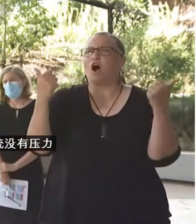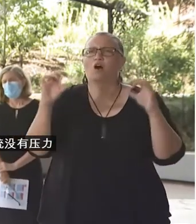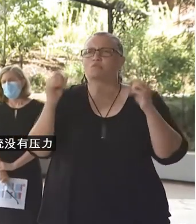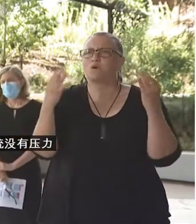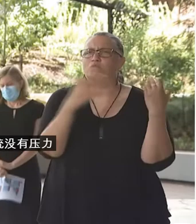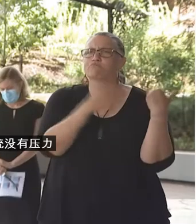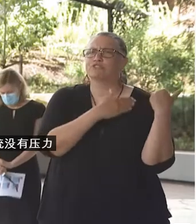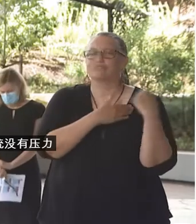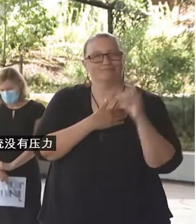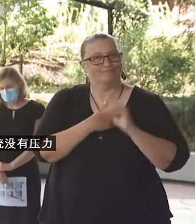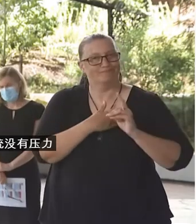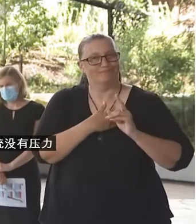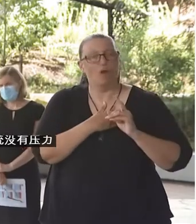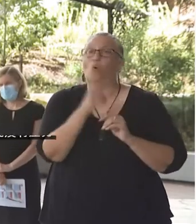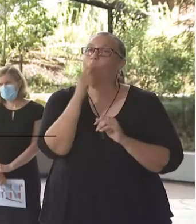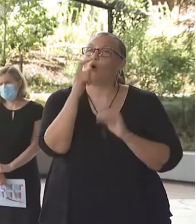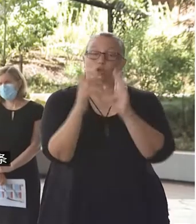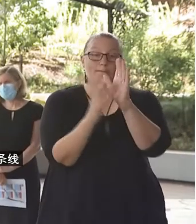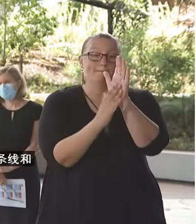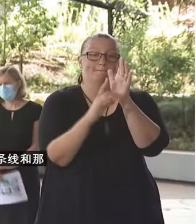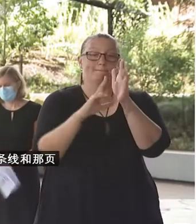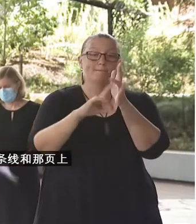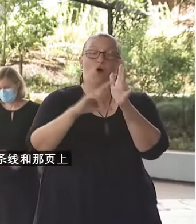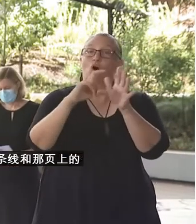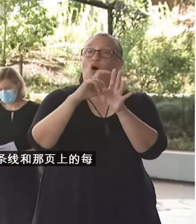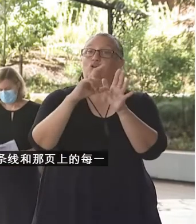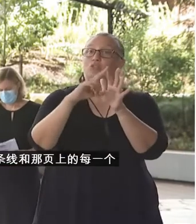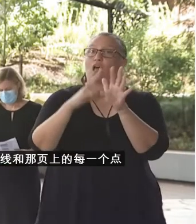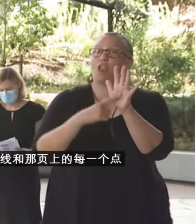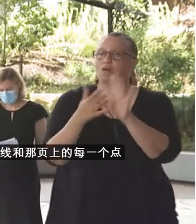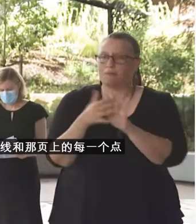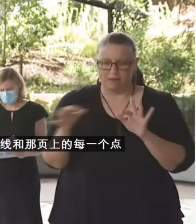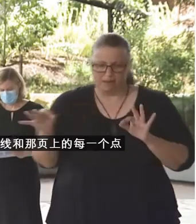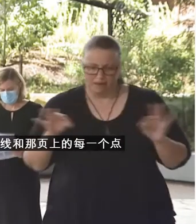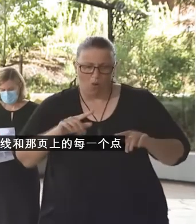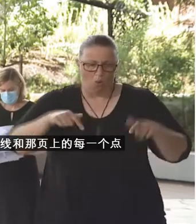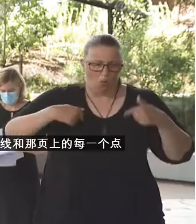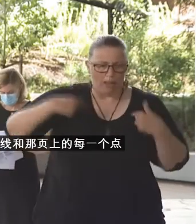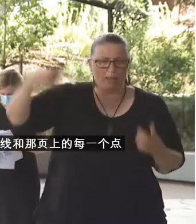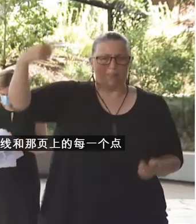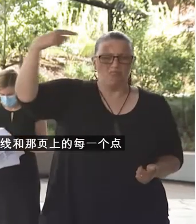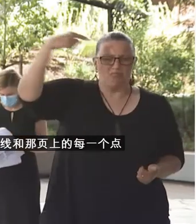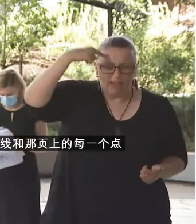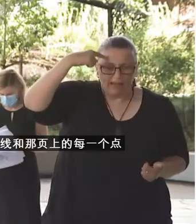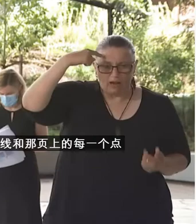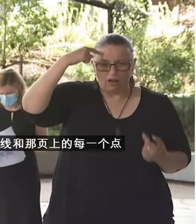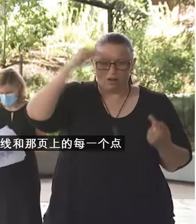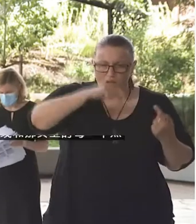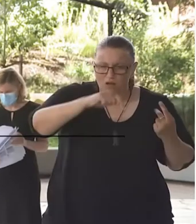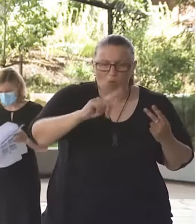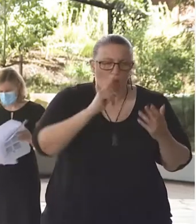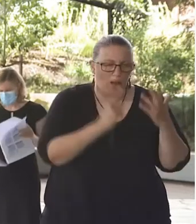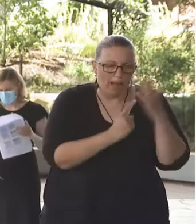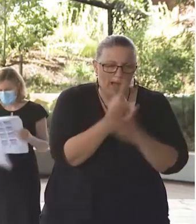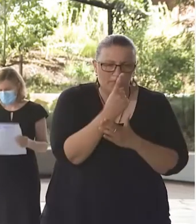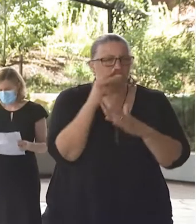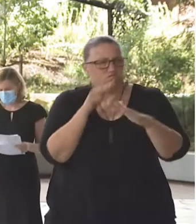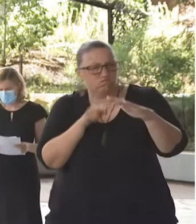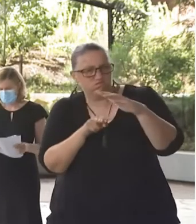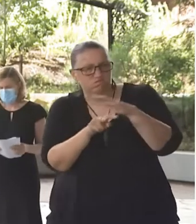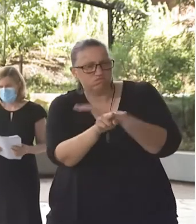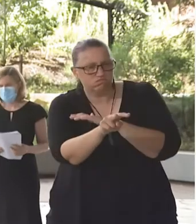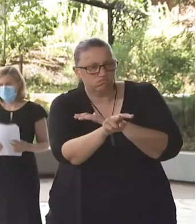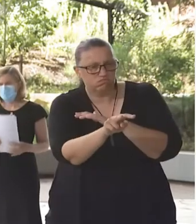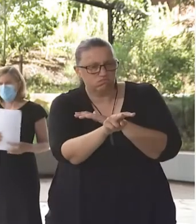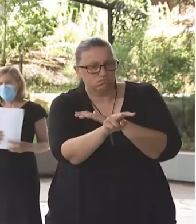ultimately is modelling. Behind every line and every dot on that page are people. And whether it's